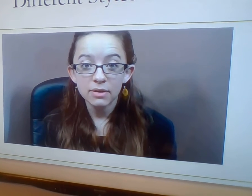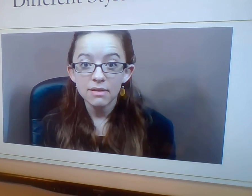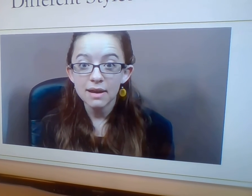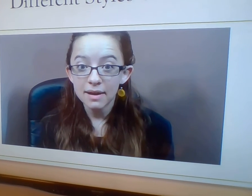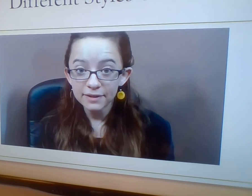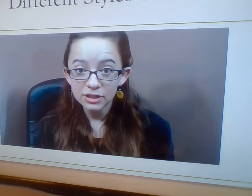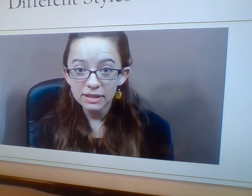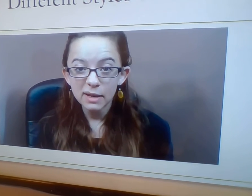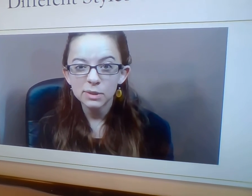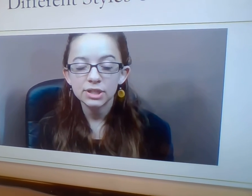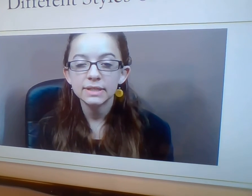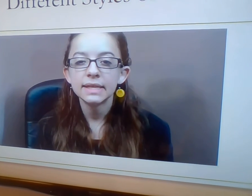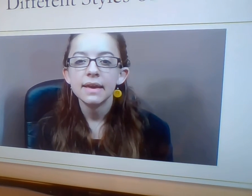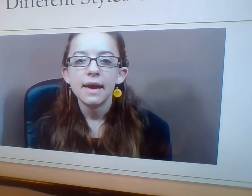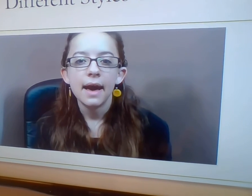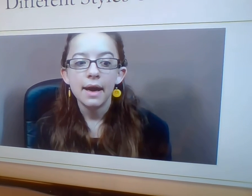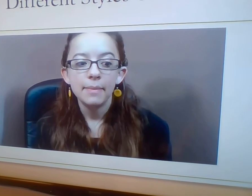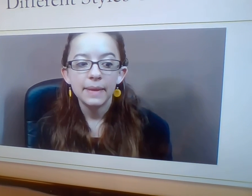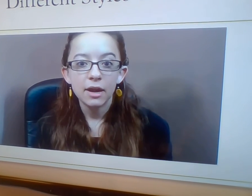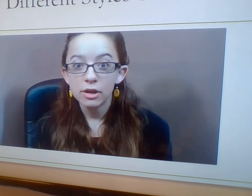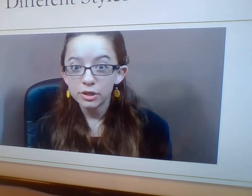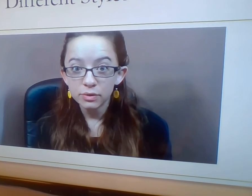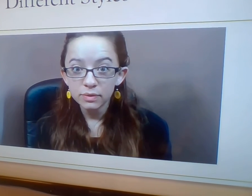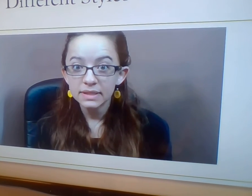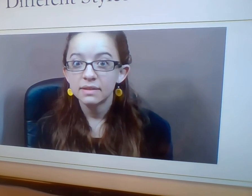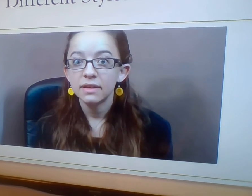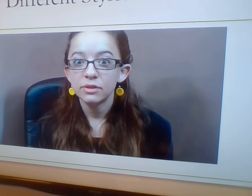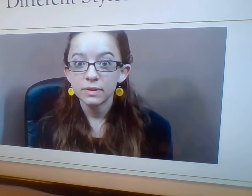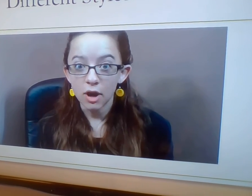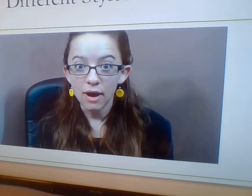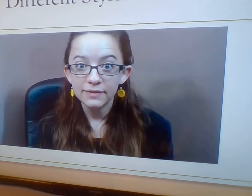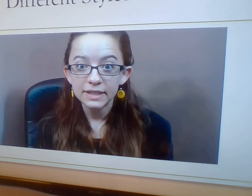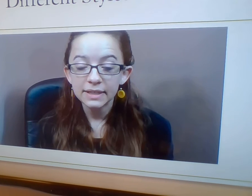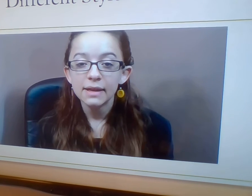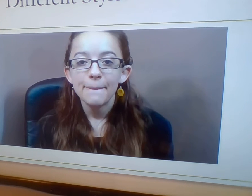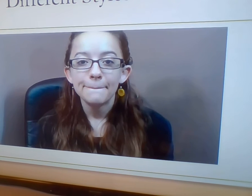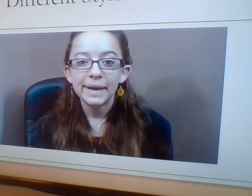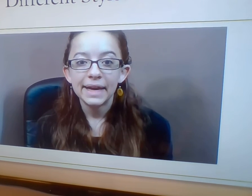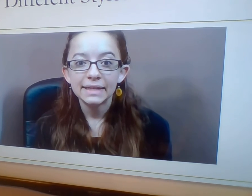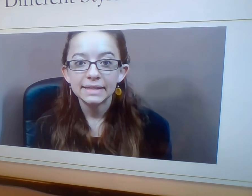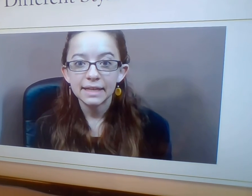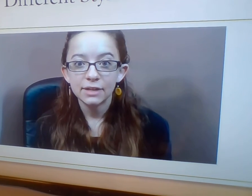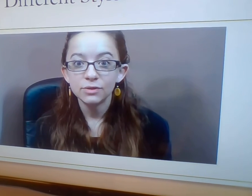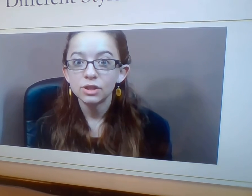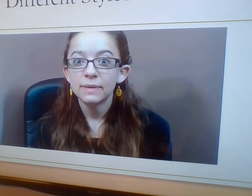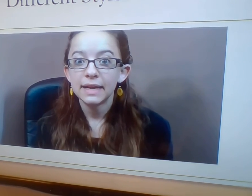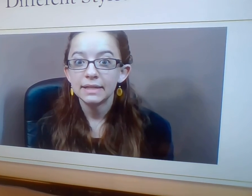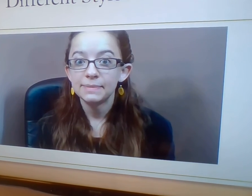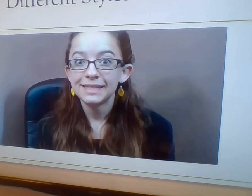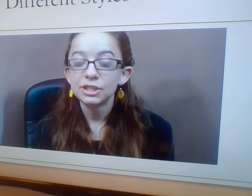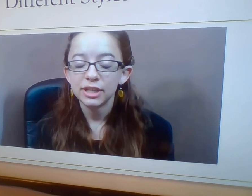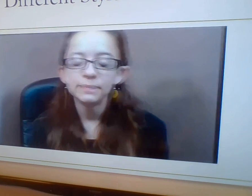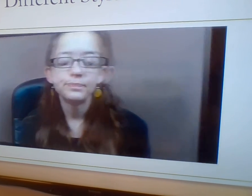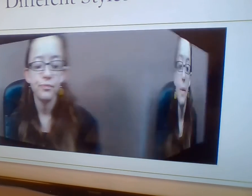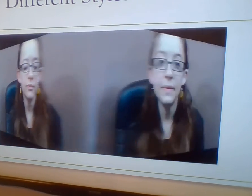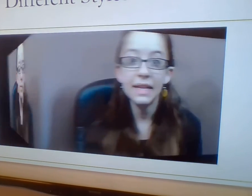are not official languages. They are used often, but it's not usually what I end up teaching. The